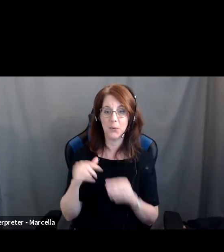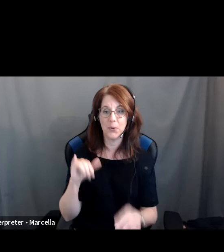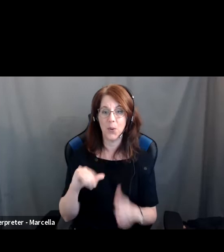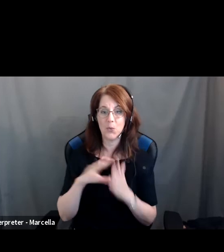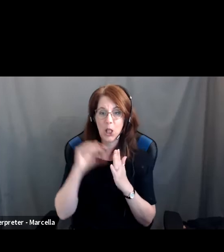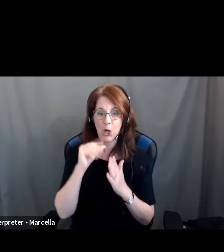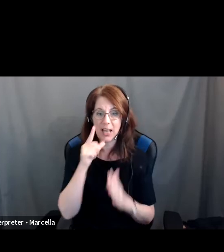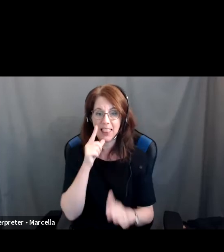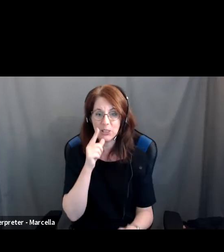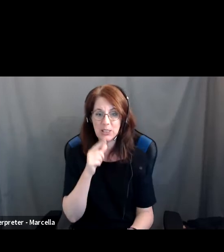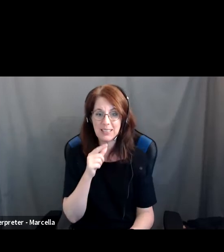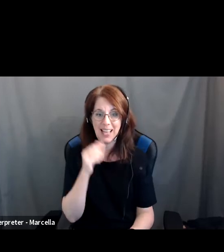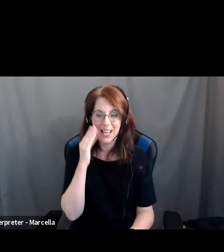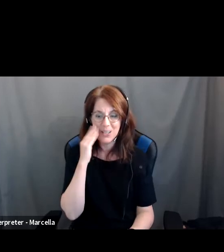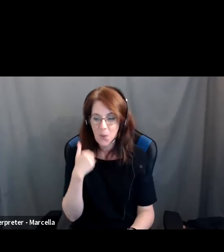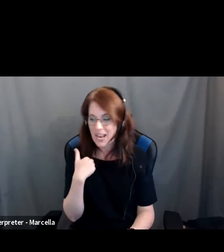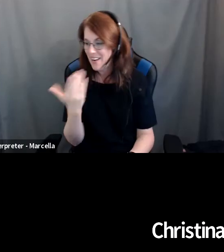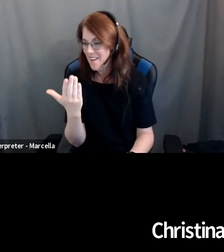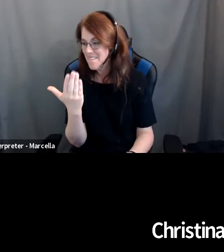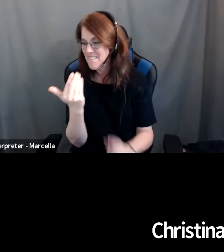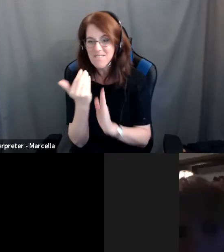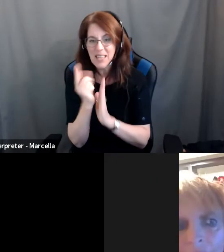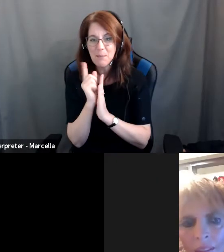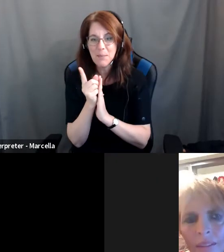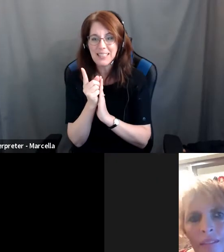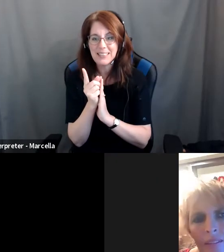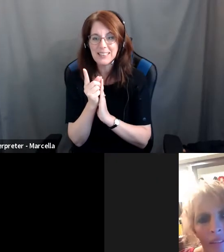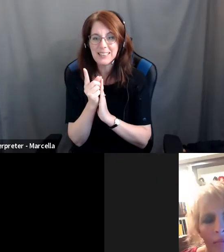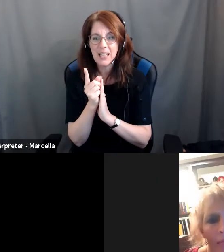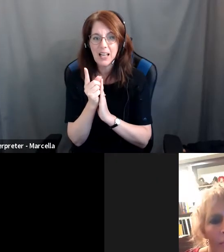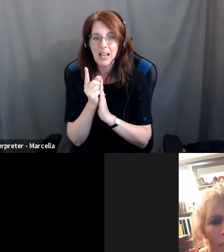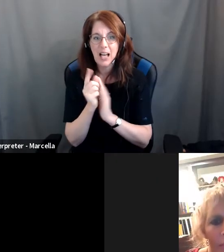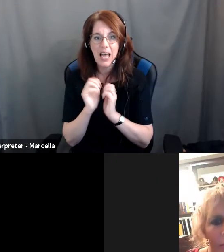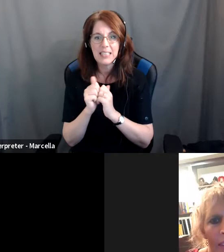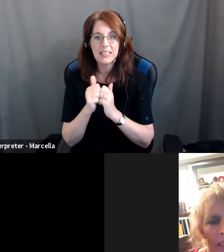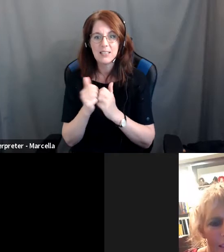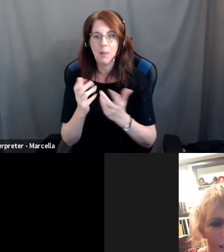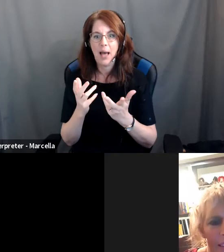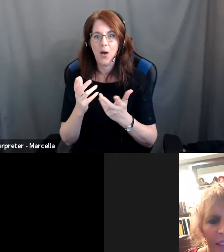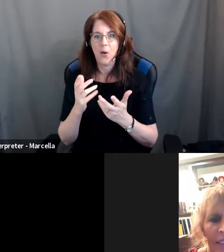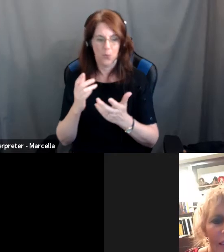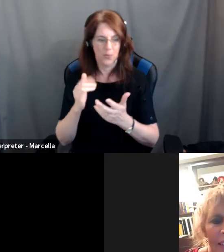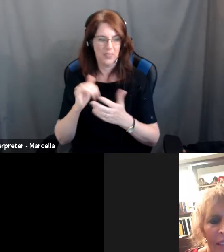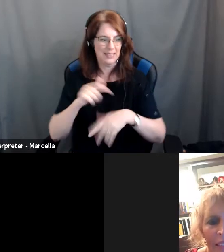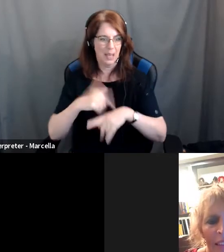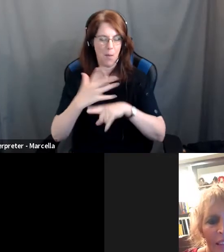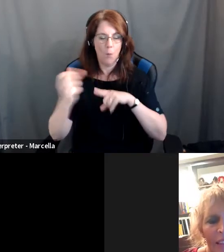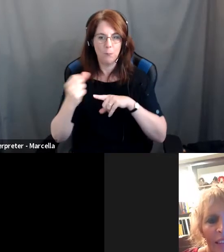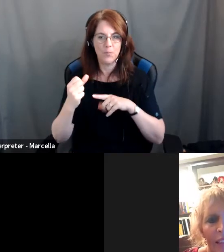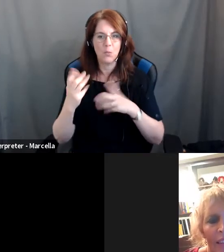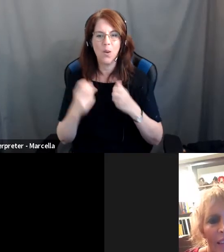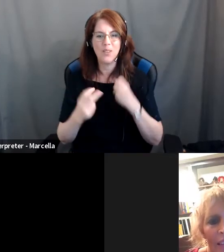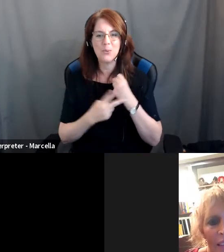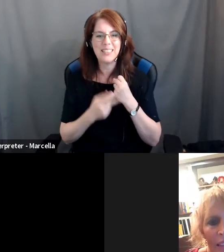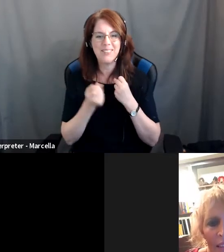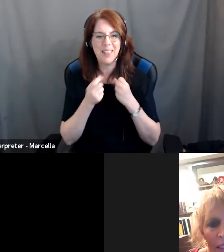learning lunches. I know we only have 15 minutes. Somehow this has flown by, and I know we want to save a little more